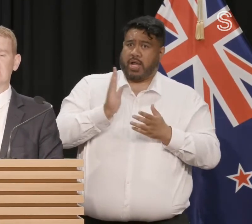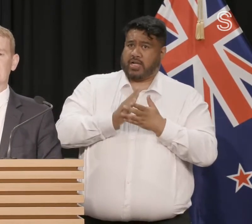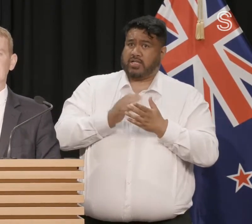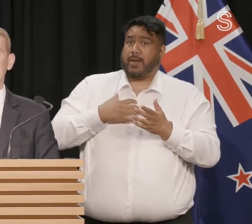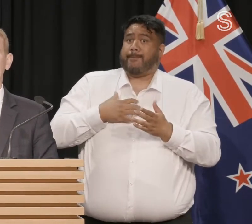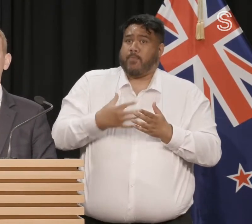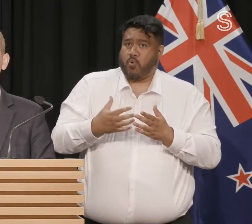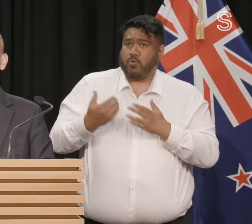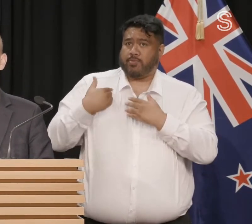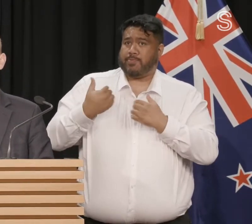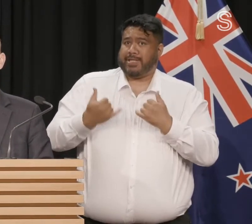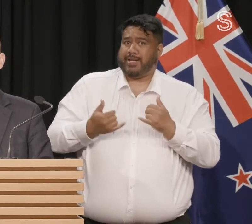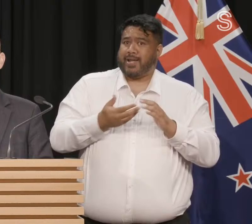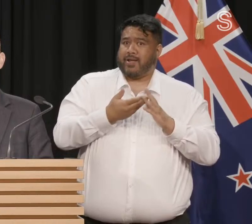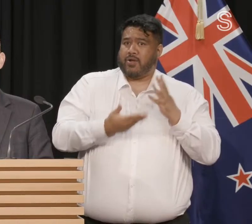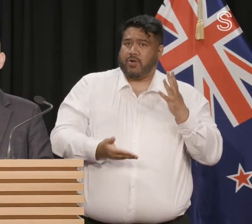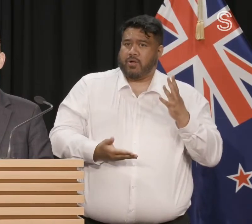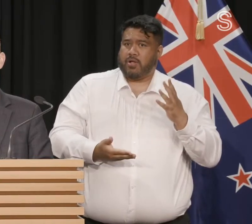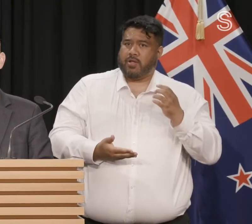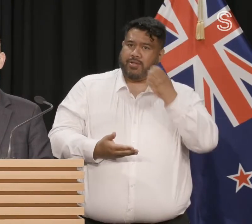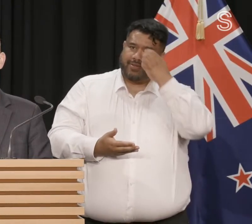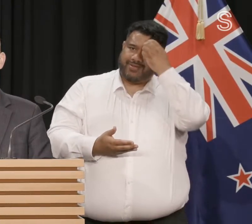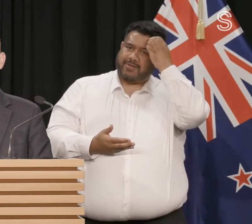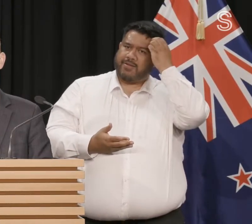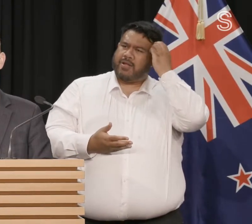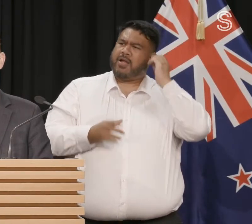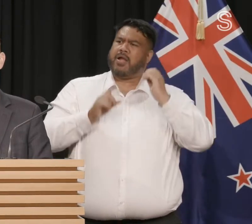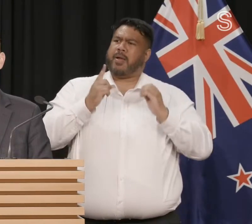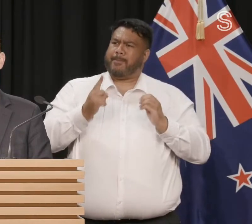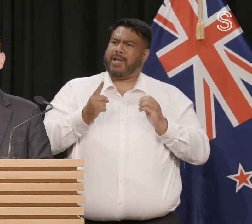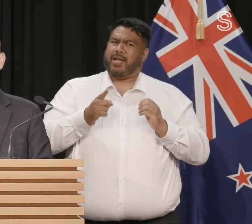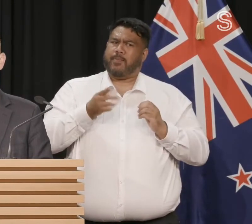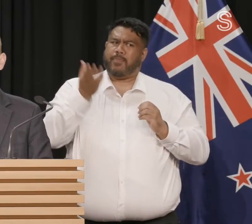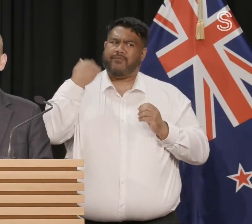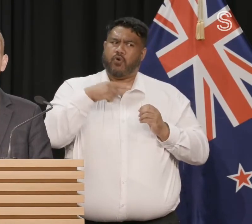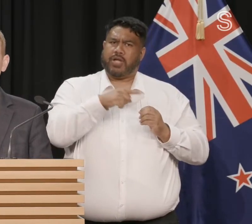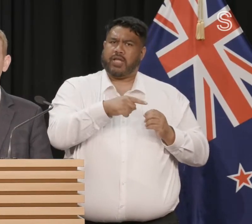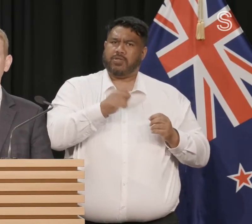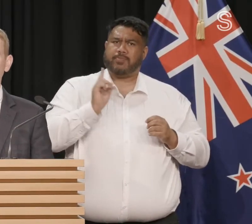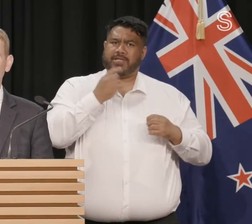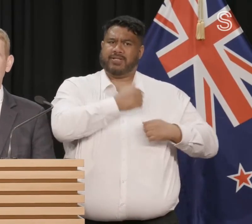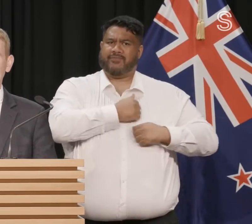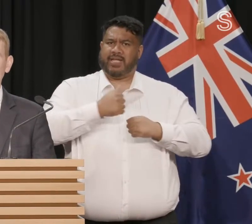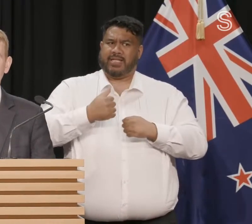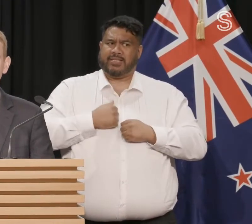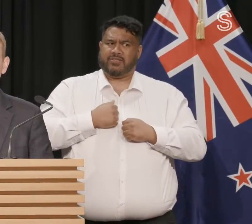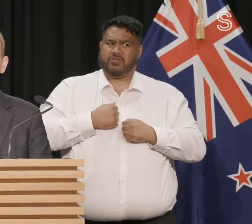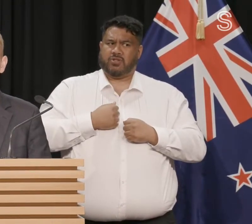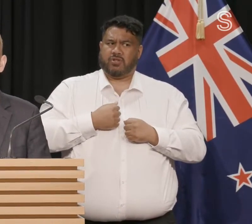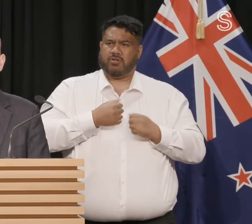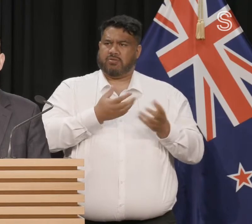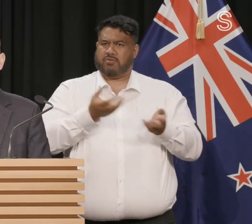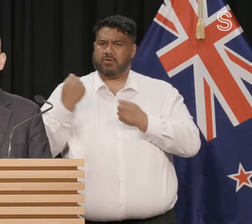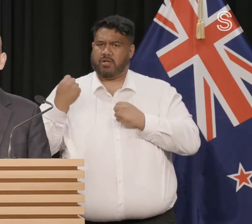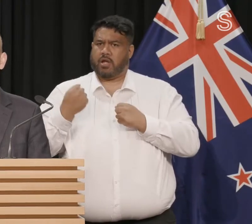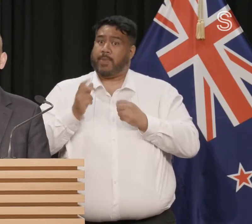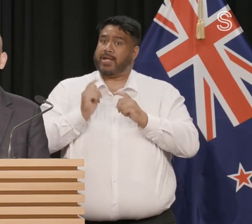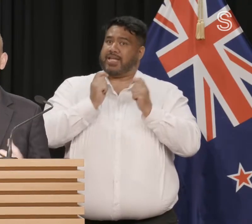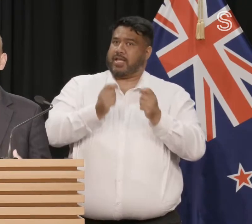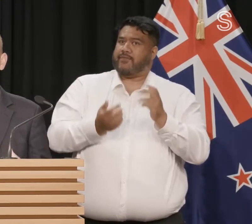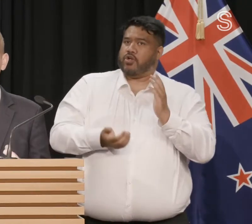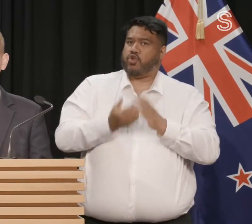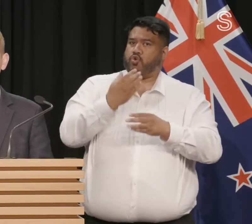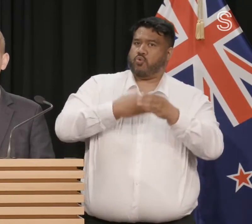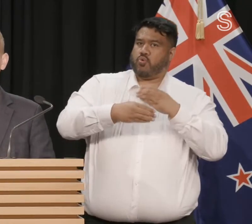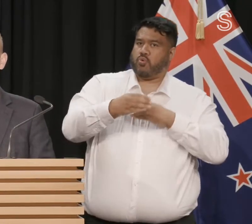portfolios that he has. Weight of them, a big one like Defence has been taken away from him. And he's got another big one like ACC. So there's always